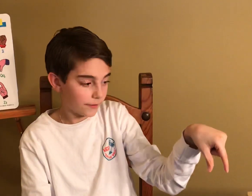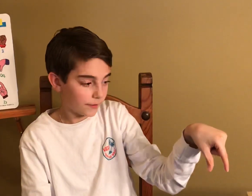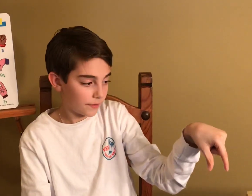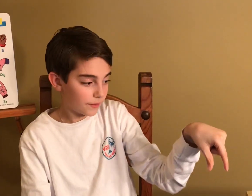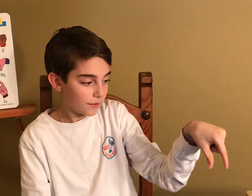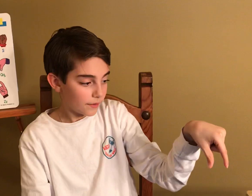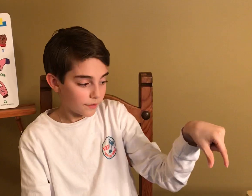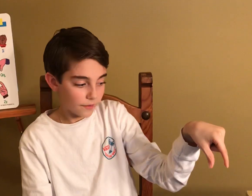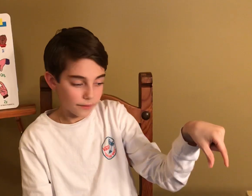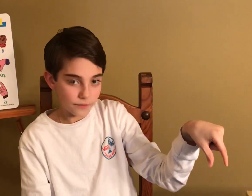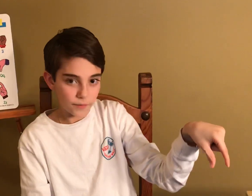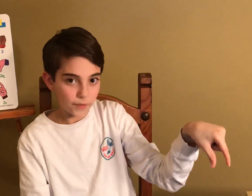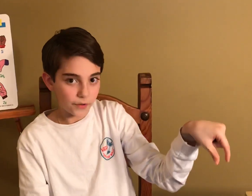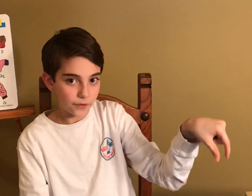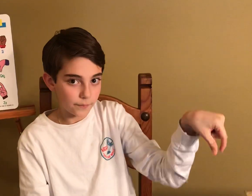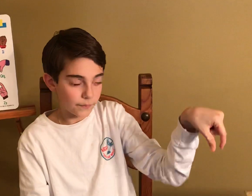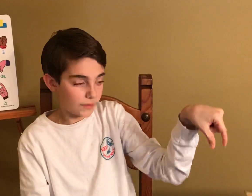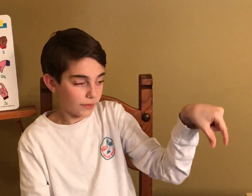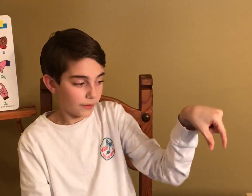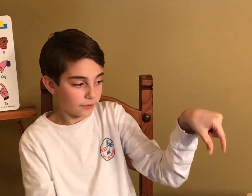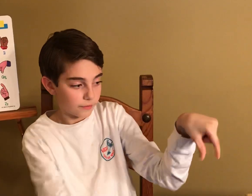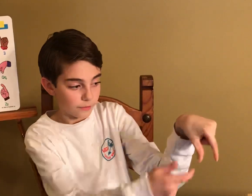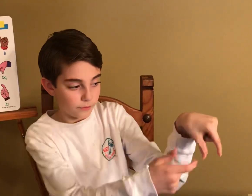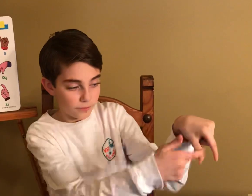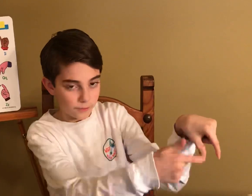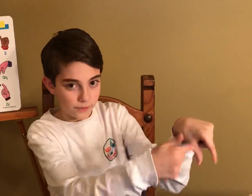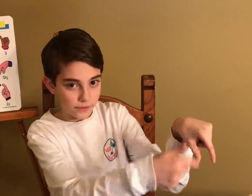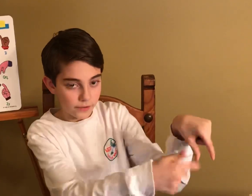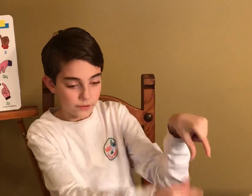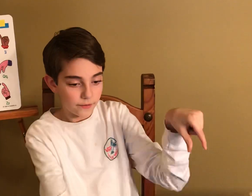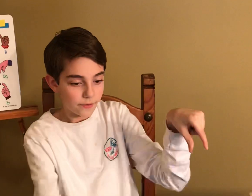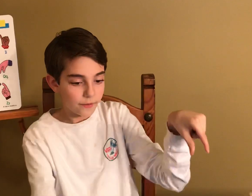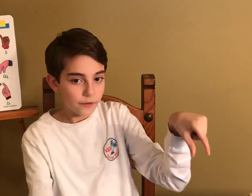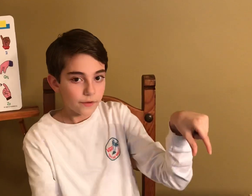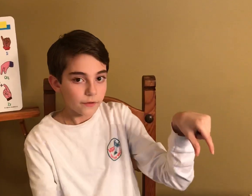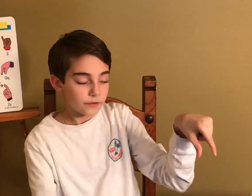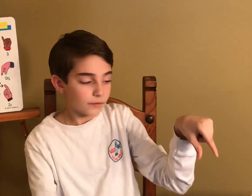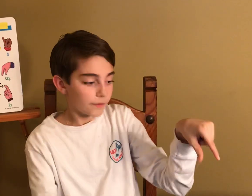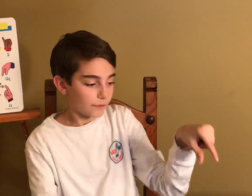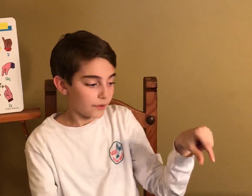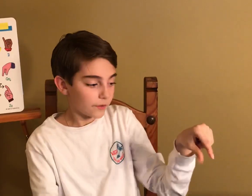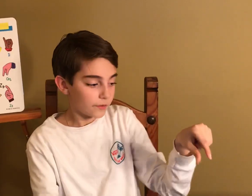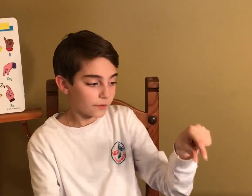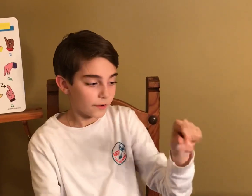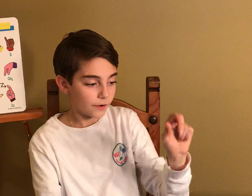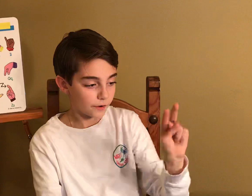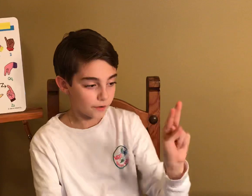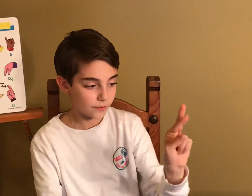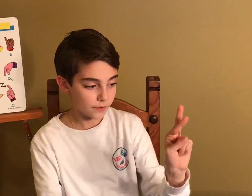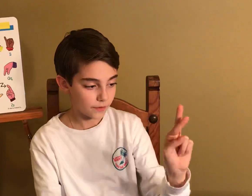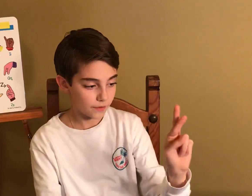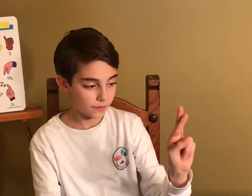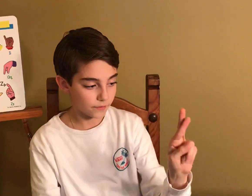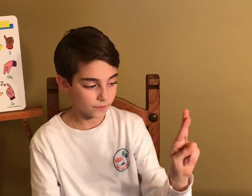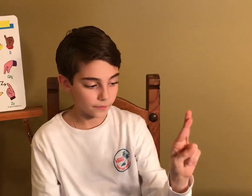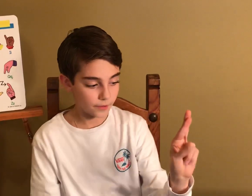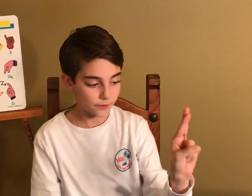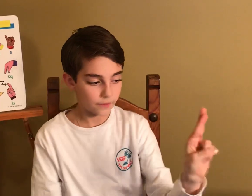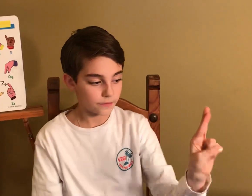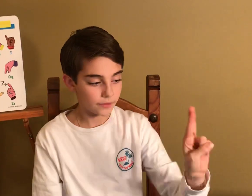resting against the palm, like through this part right here. So next one is R, and R is